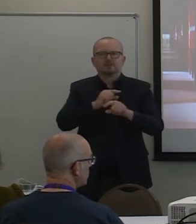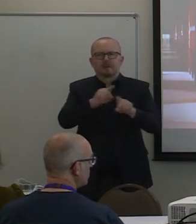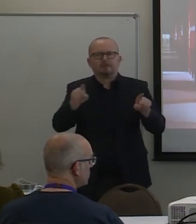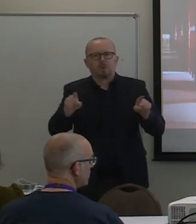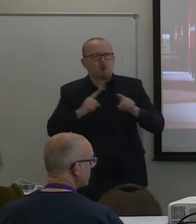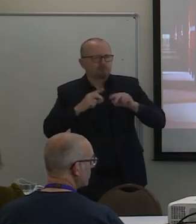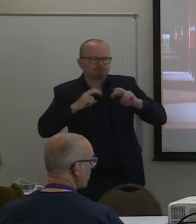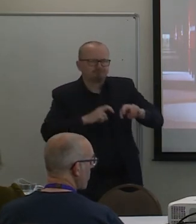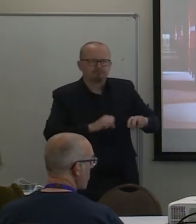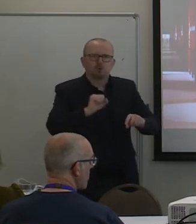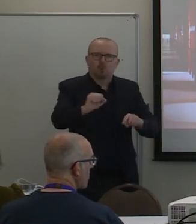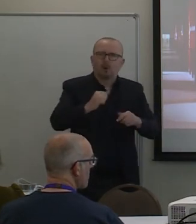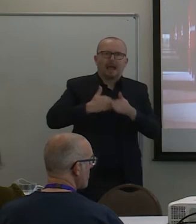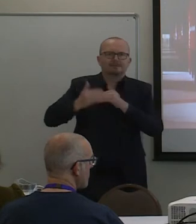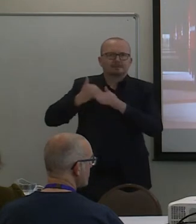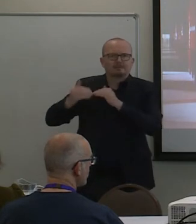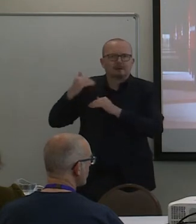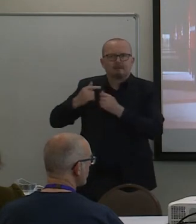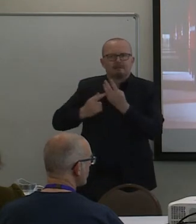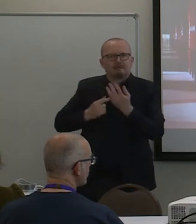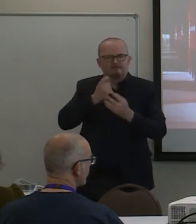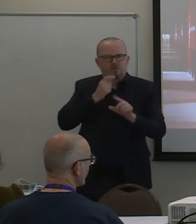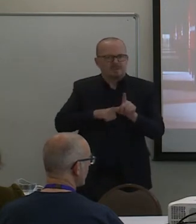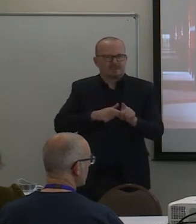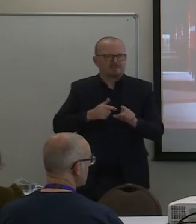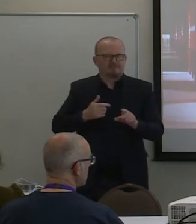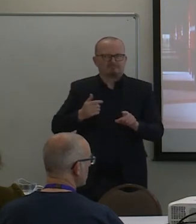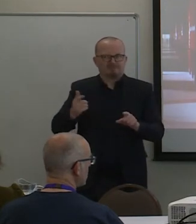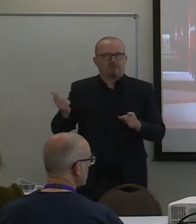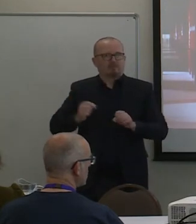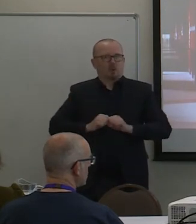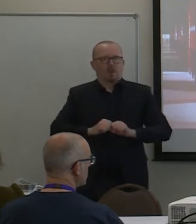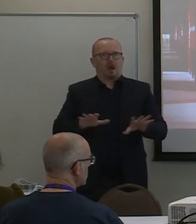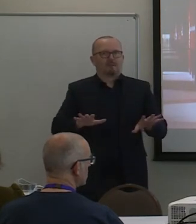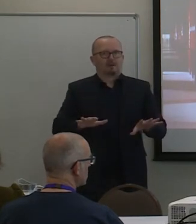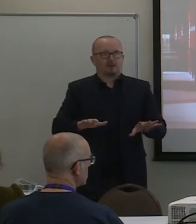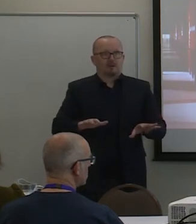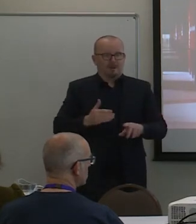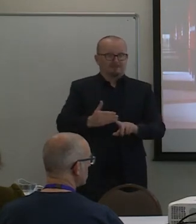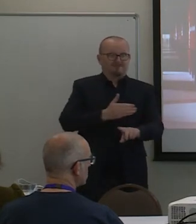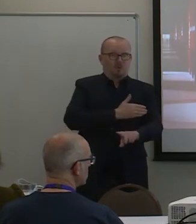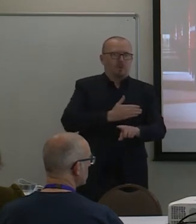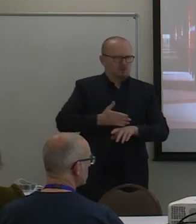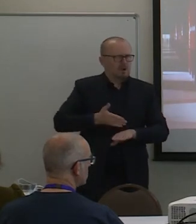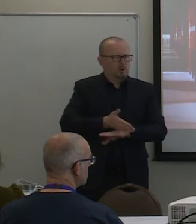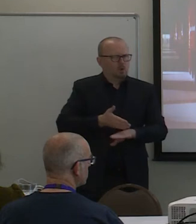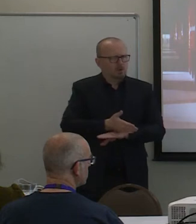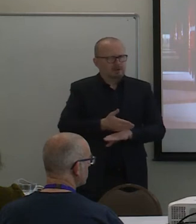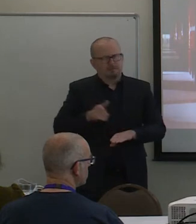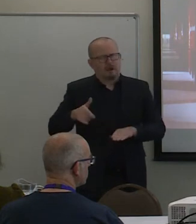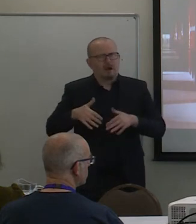your ancestors and so on over the past few years since they were put live, that was some hard work that we did at archives making that